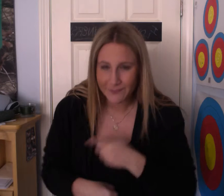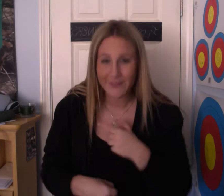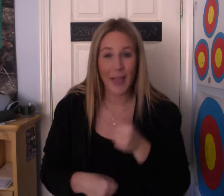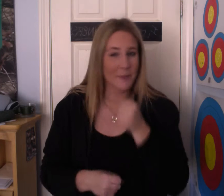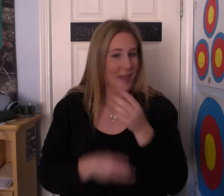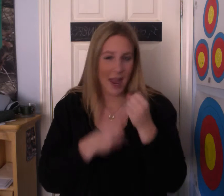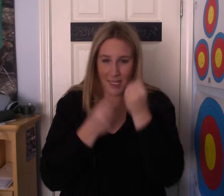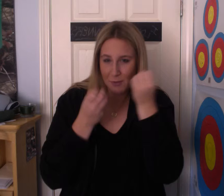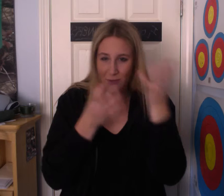inspirational.